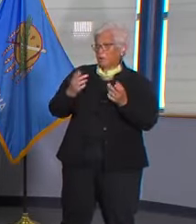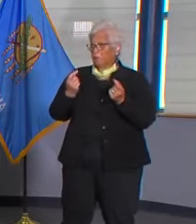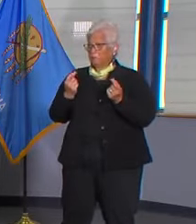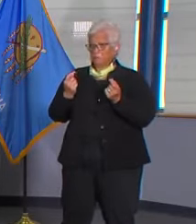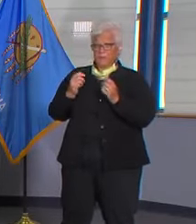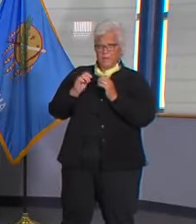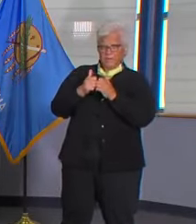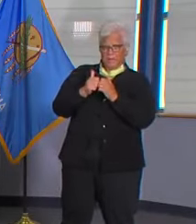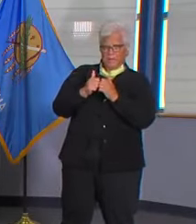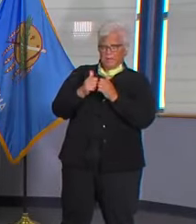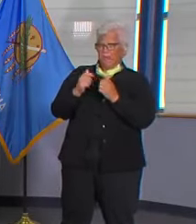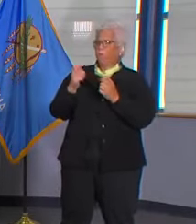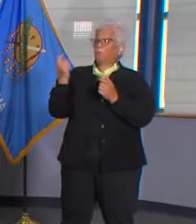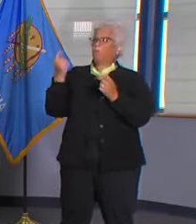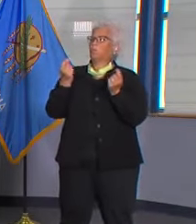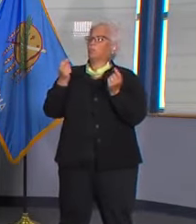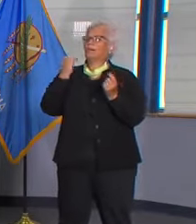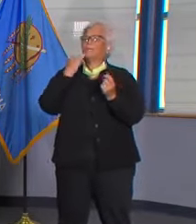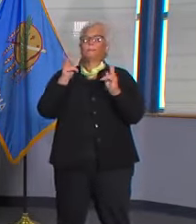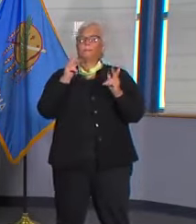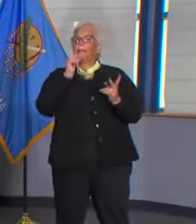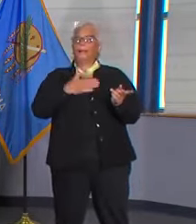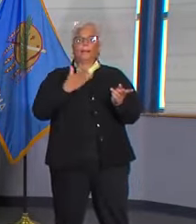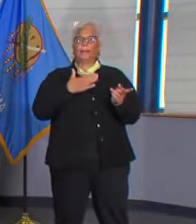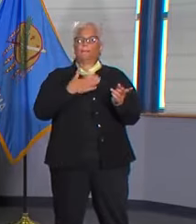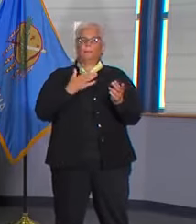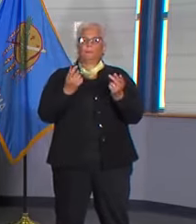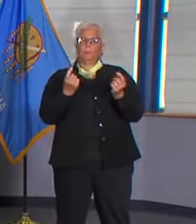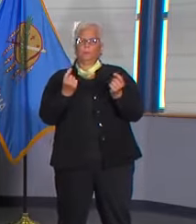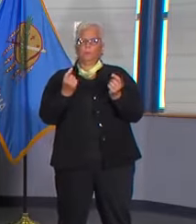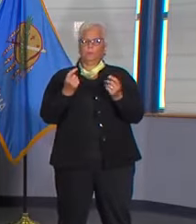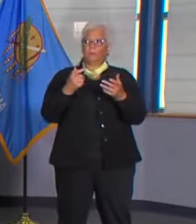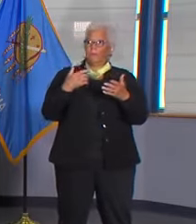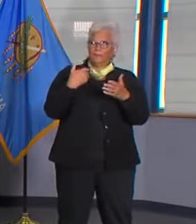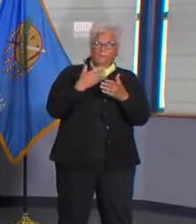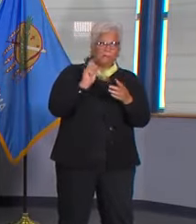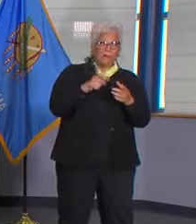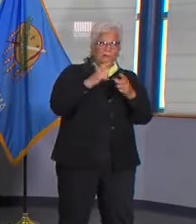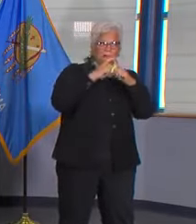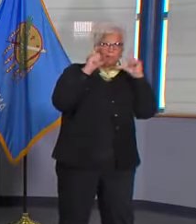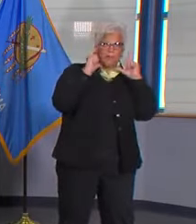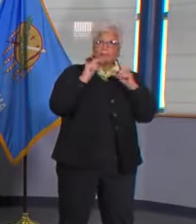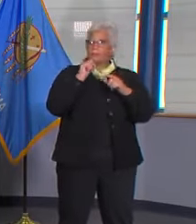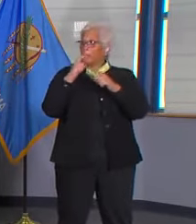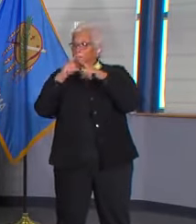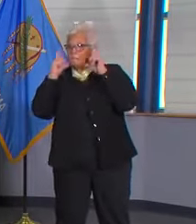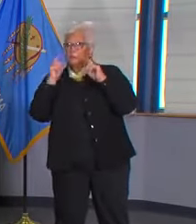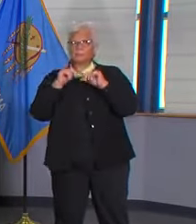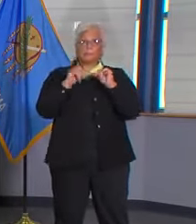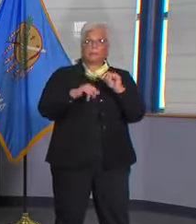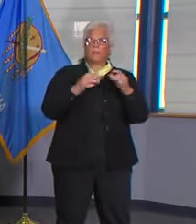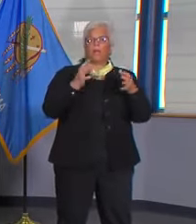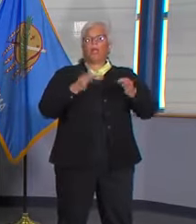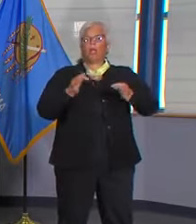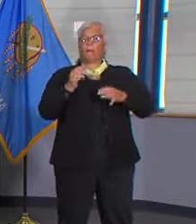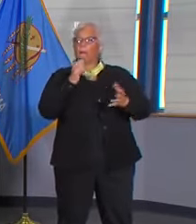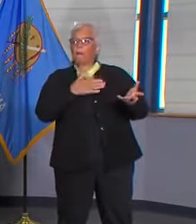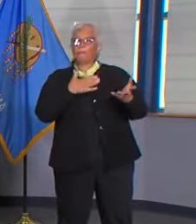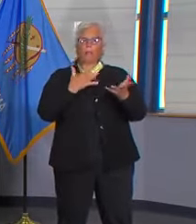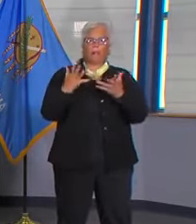Some people are masks, some people against masks. Balance that choice. Yeah. Now the question is about how it's been pointed out